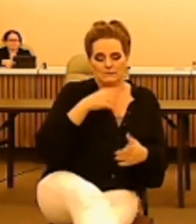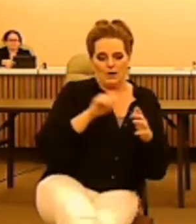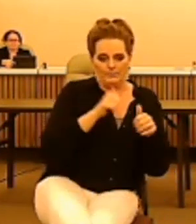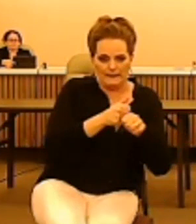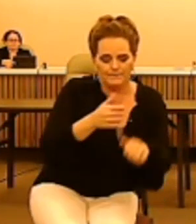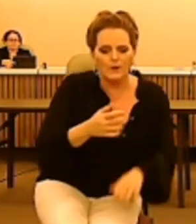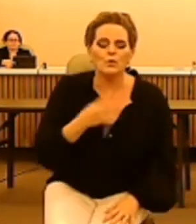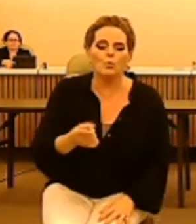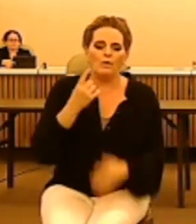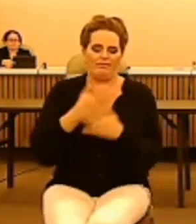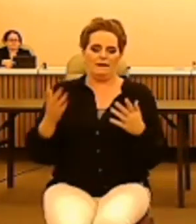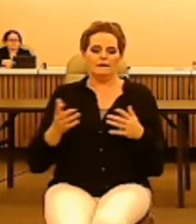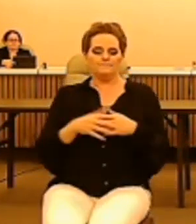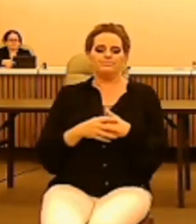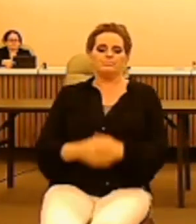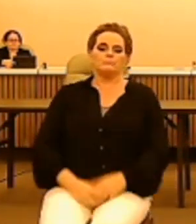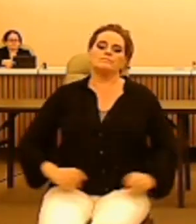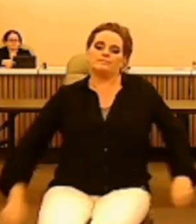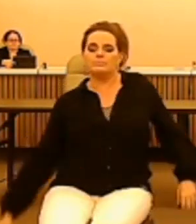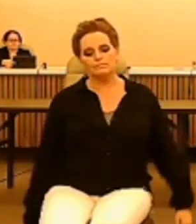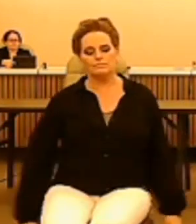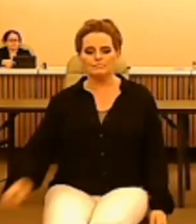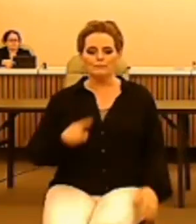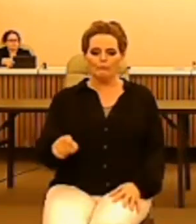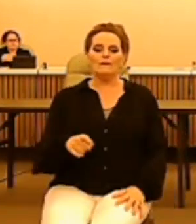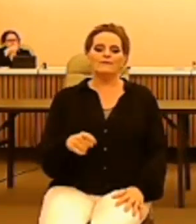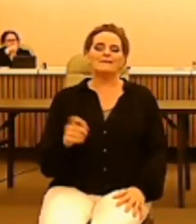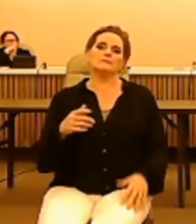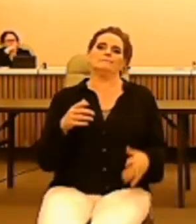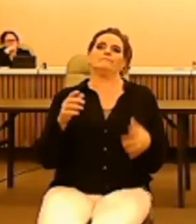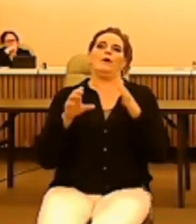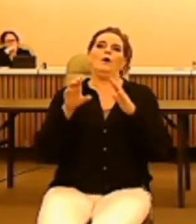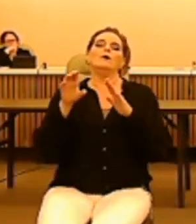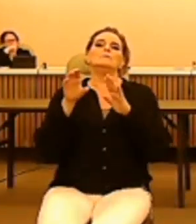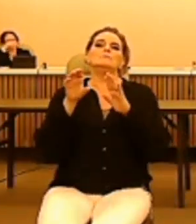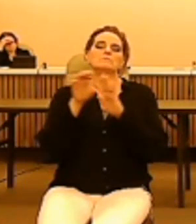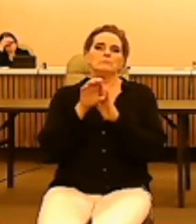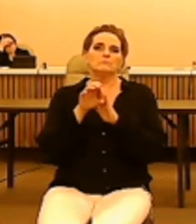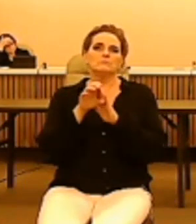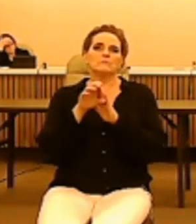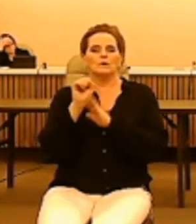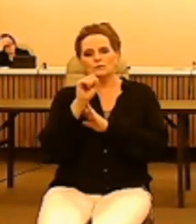of the things, this is a stretch code basically is